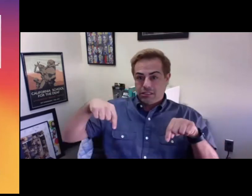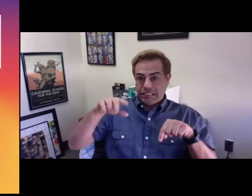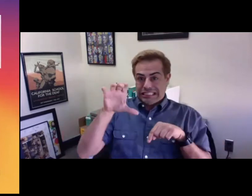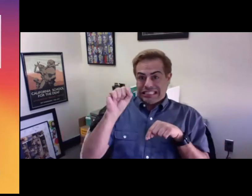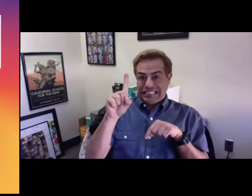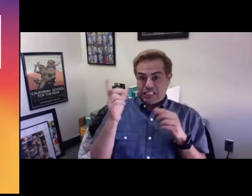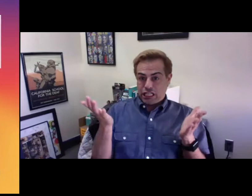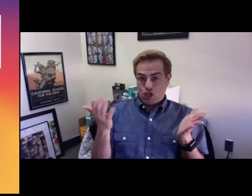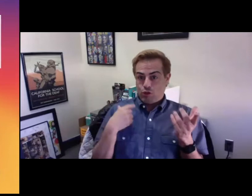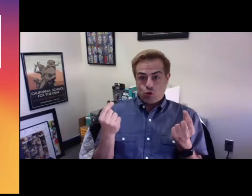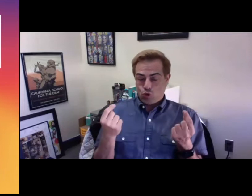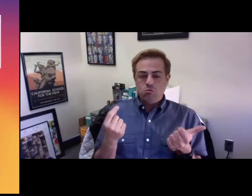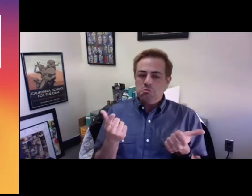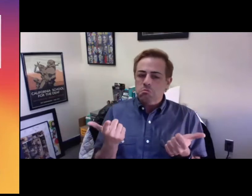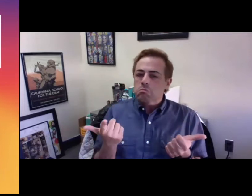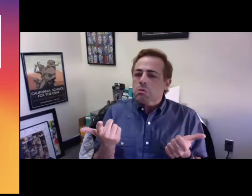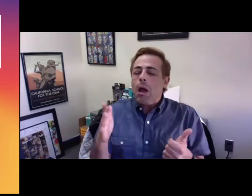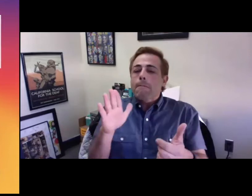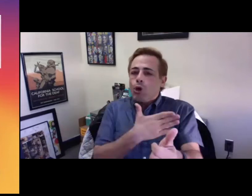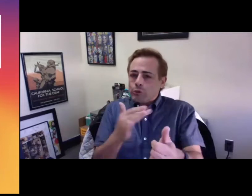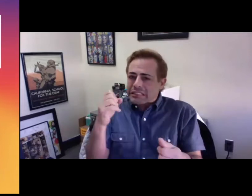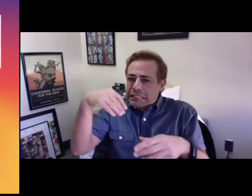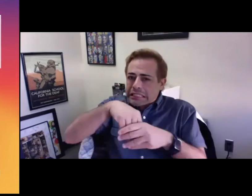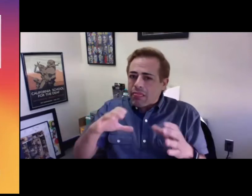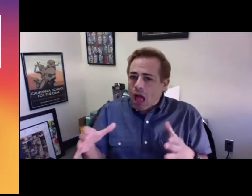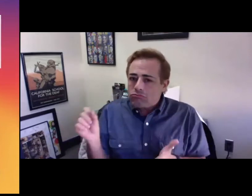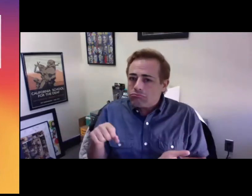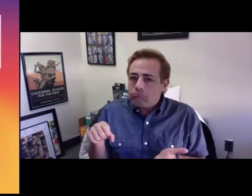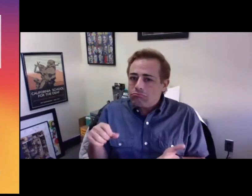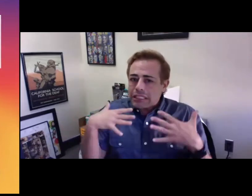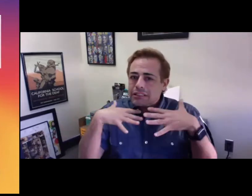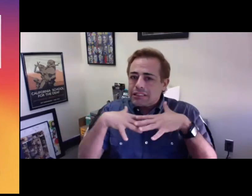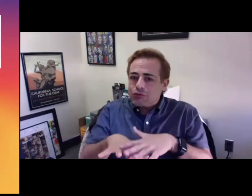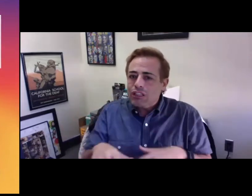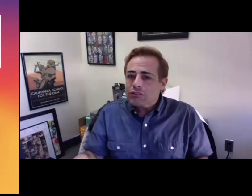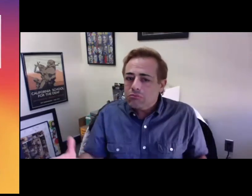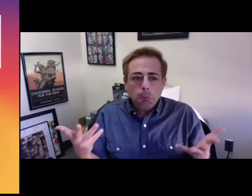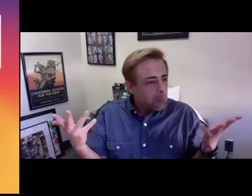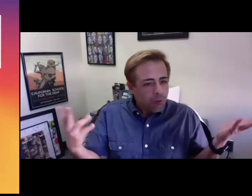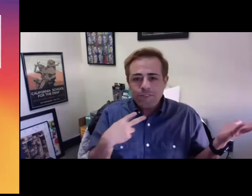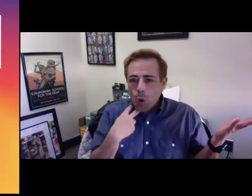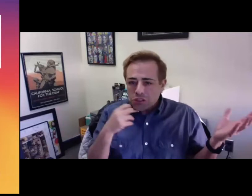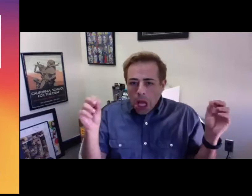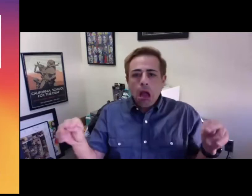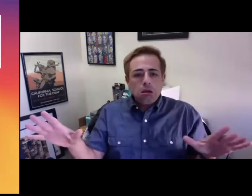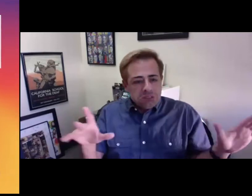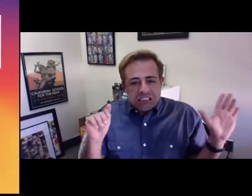Okay, CSD. Here at CSD, we have music in our